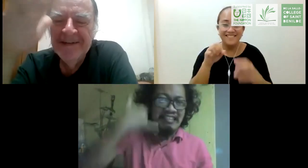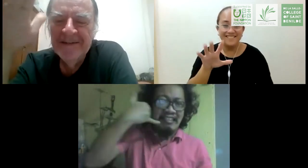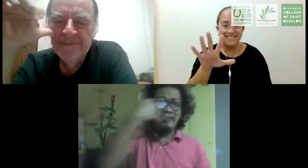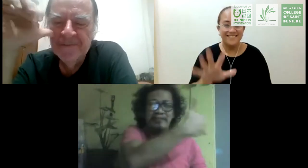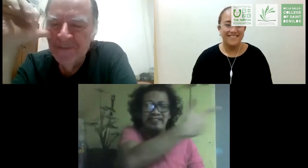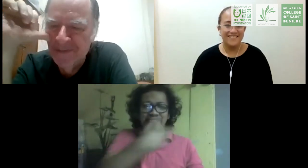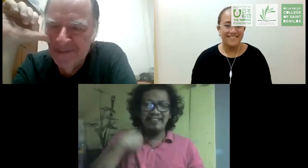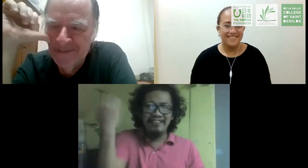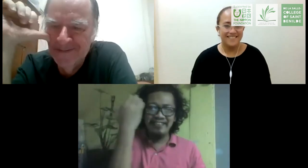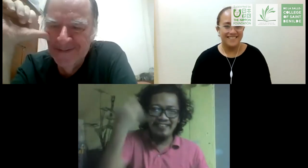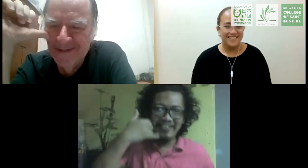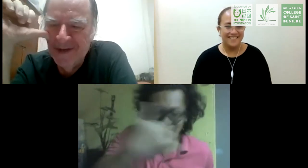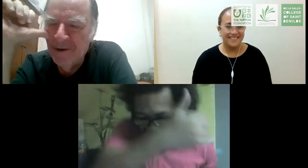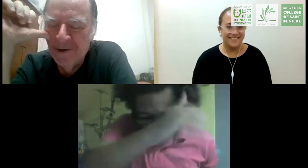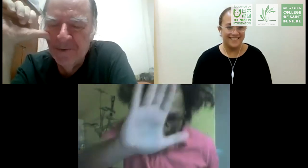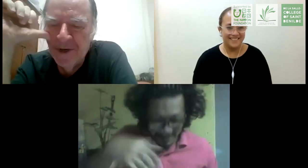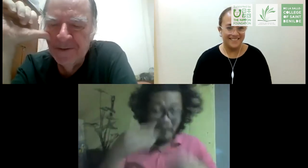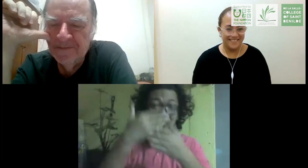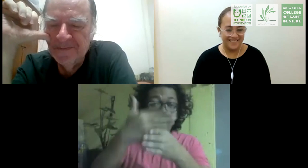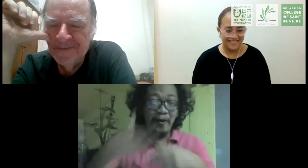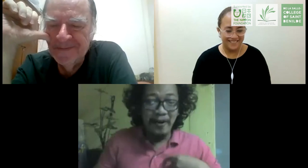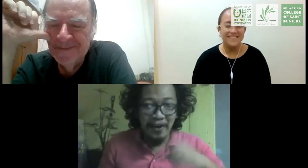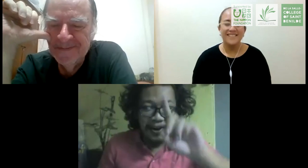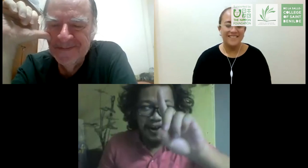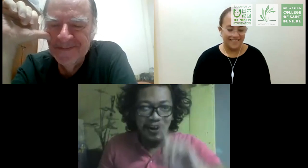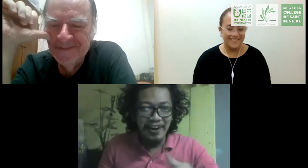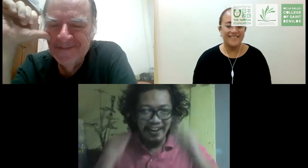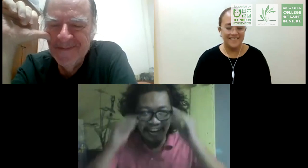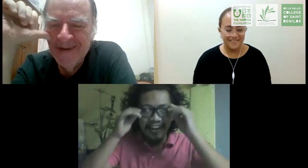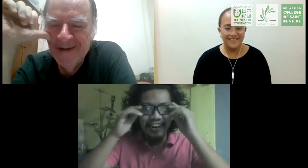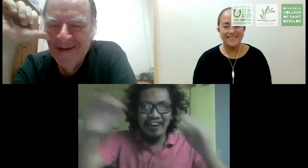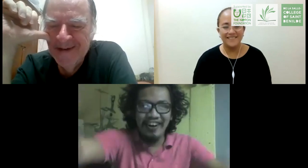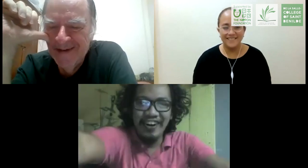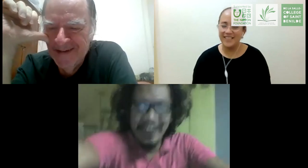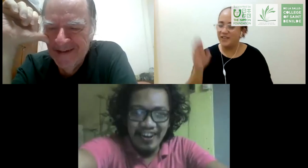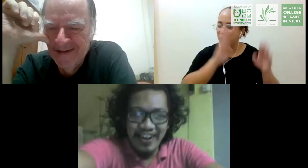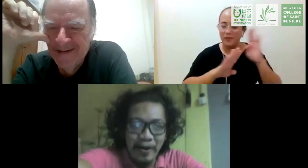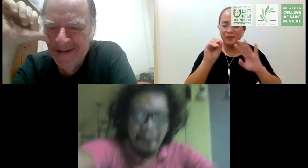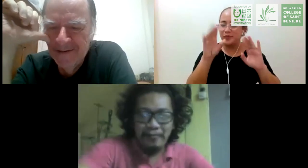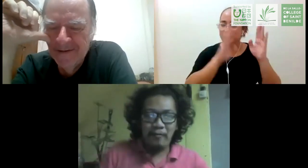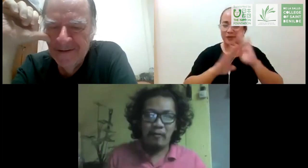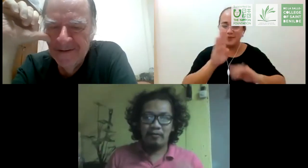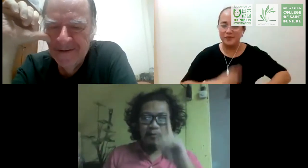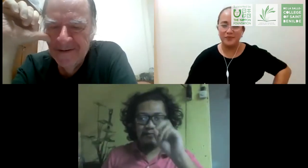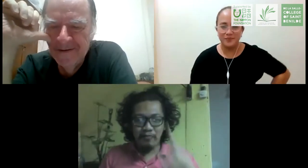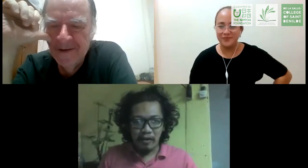I'm here, sorry. No I had an problem. emergency call. So one moment, I'll just share. Okay.